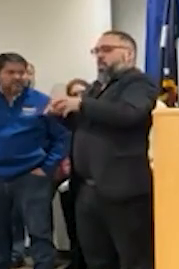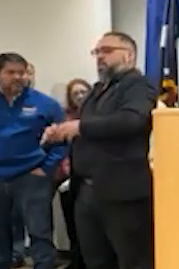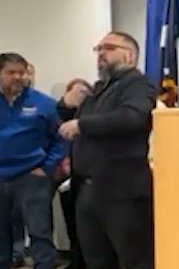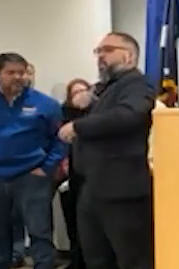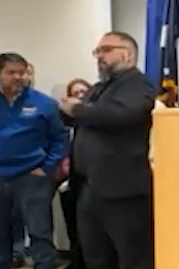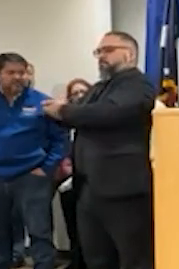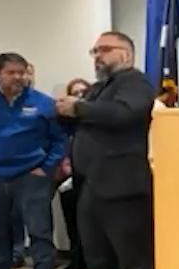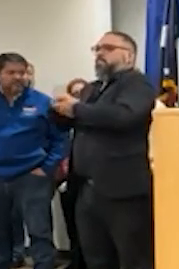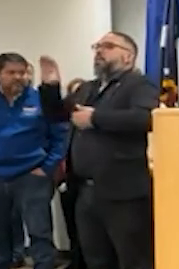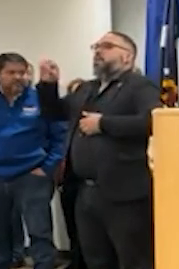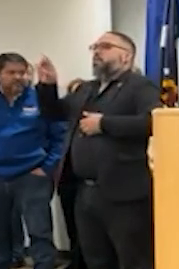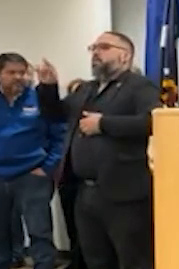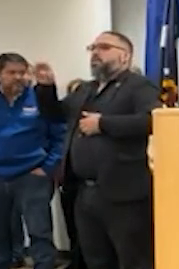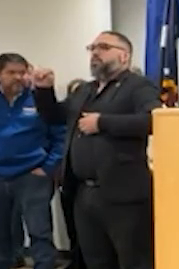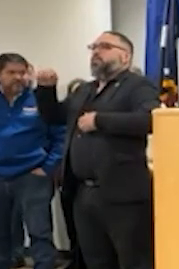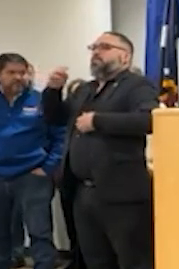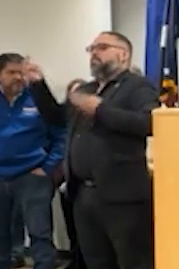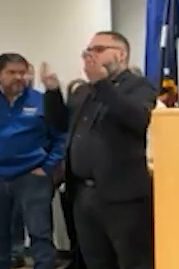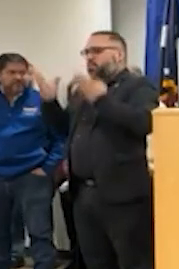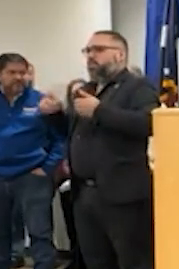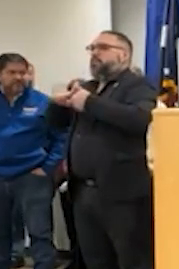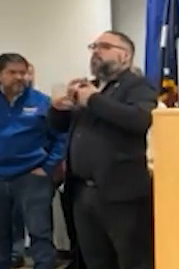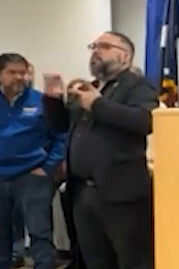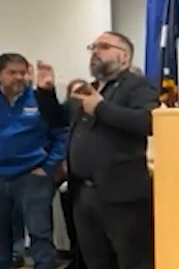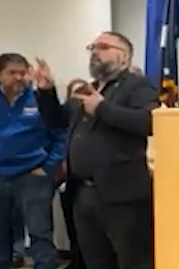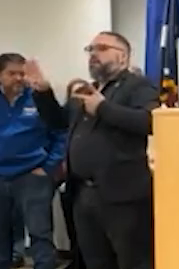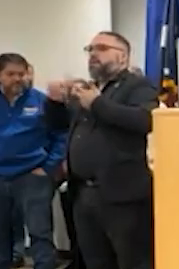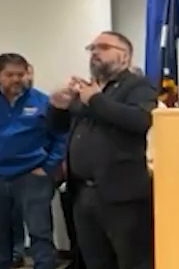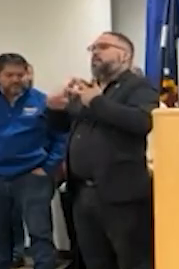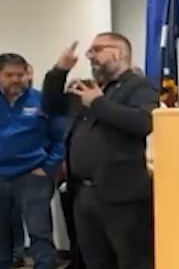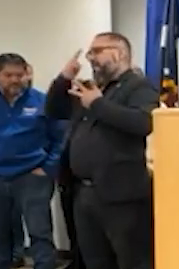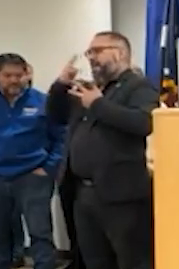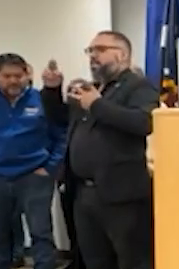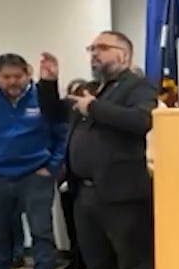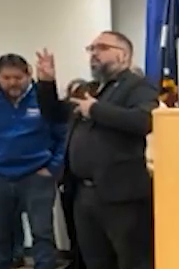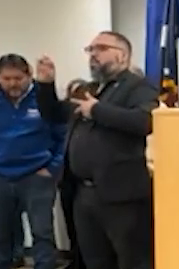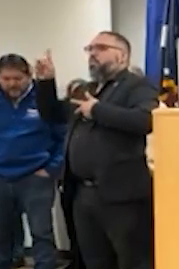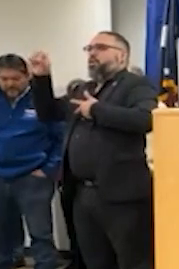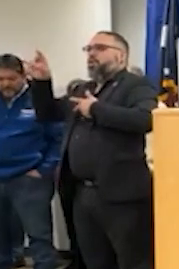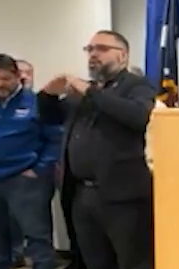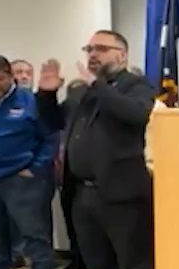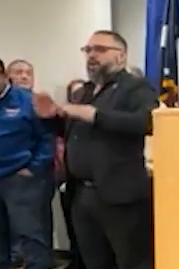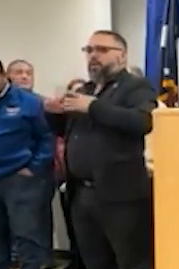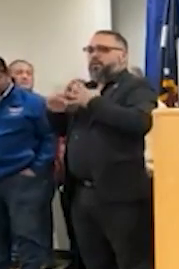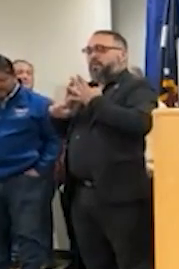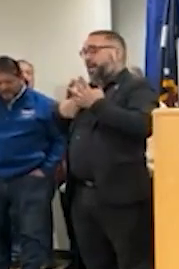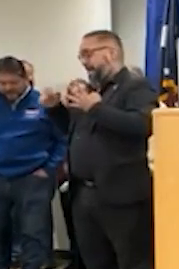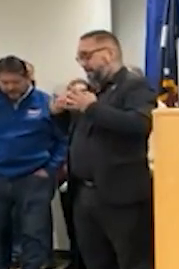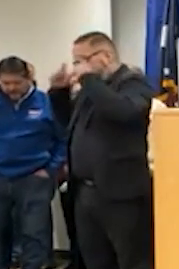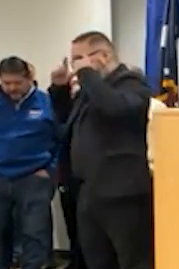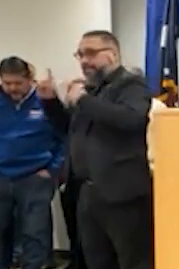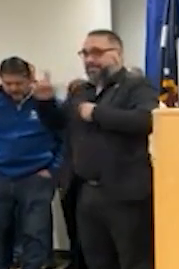with, Corazon Ministries, Cub, the Catholic Worker House, and I'm going to have to put on my glasses,